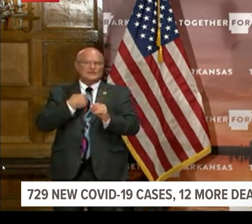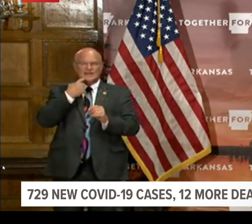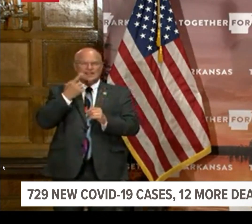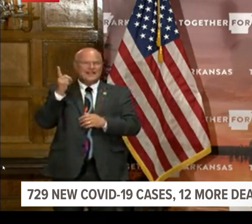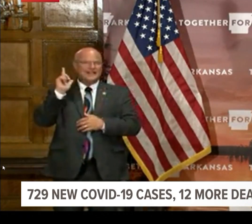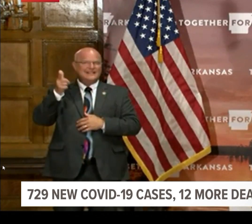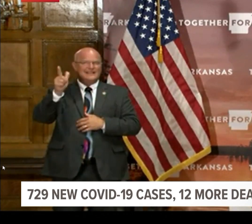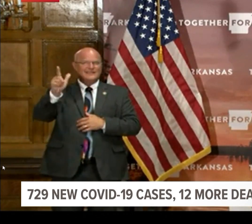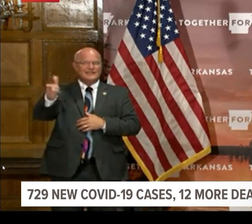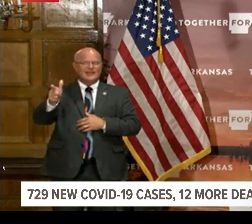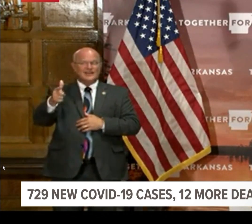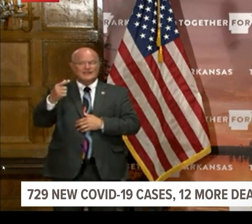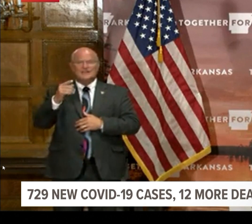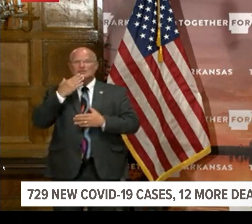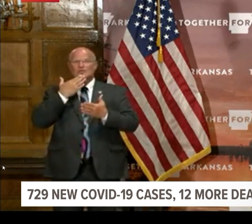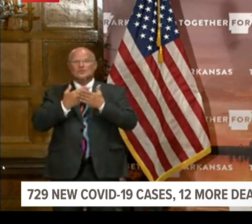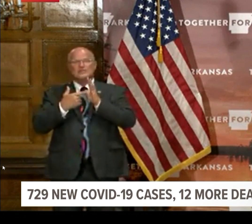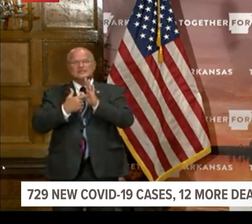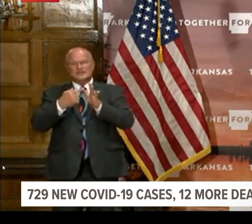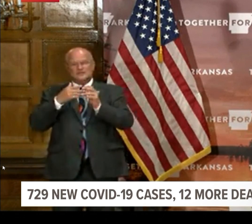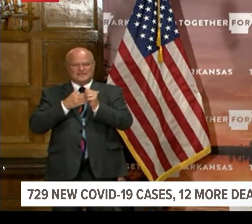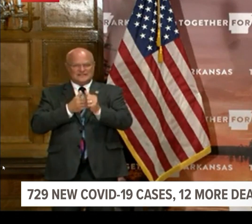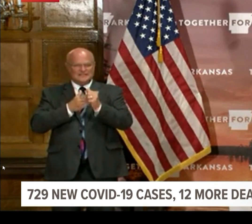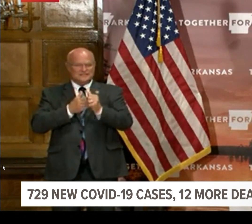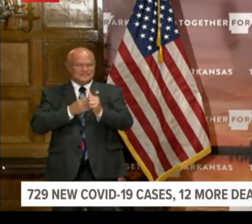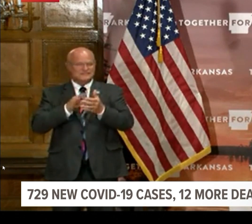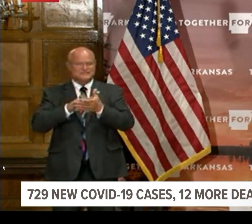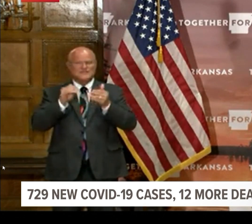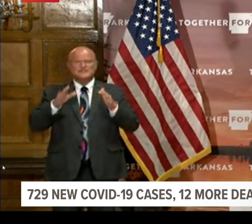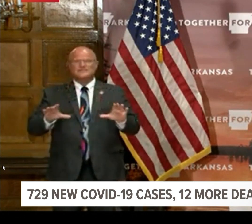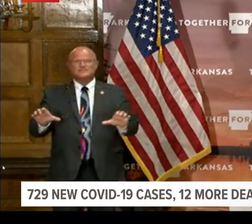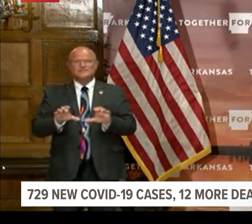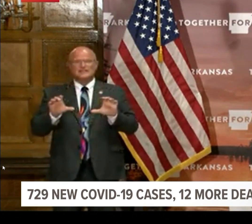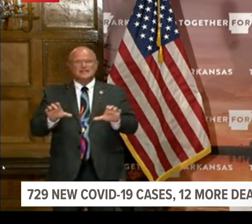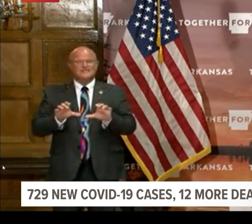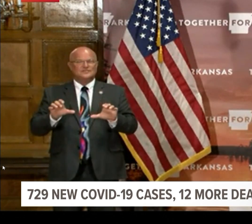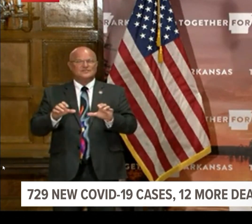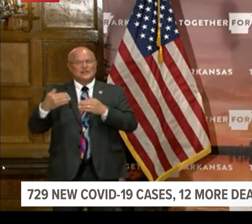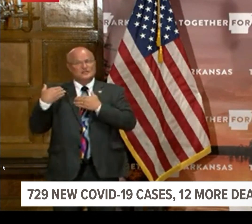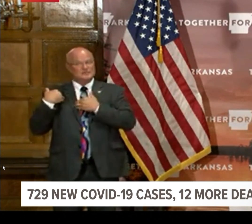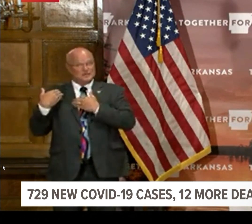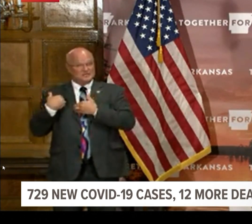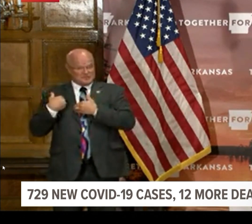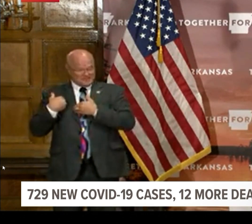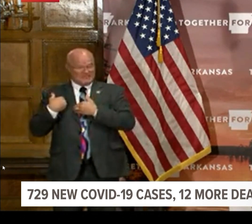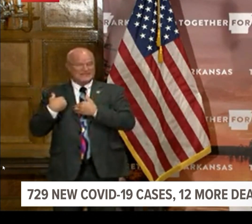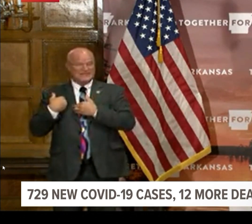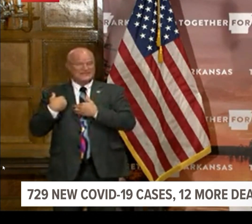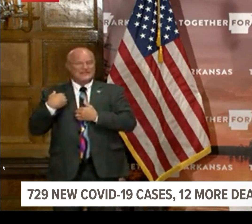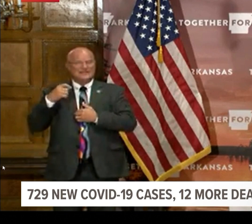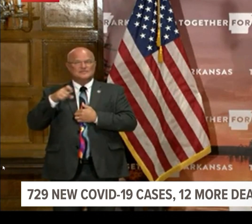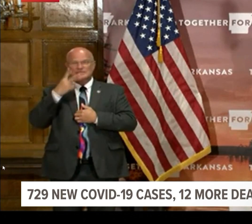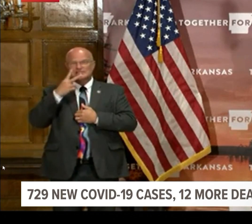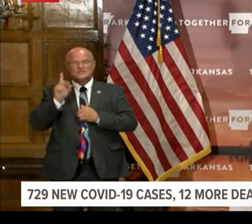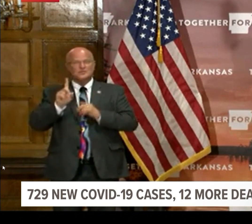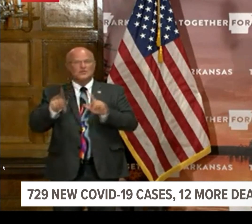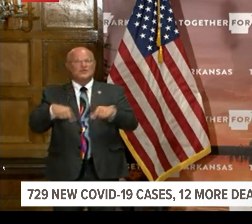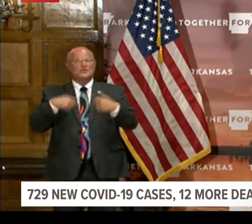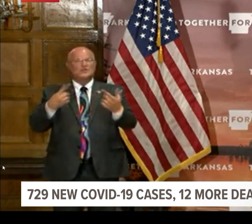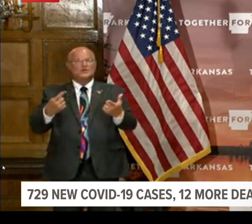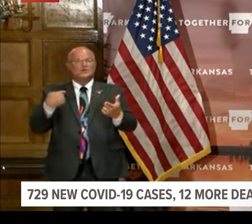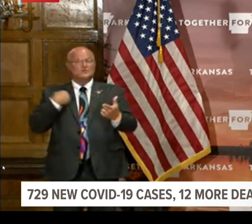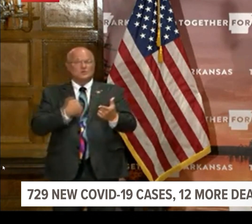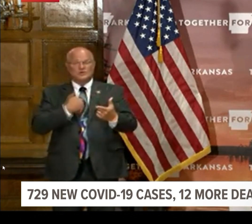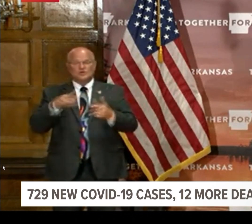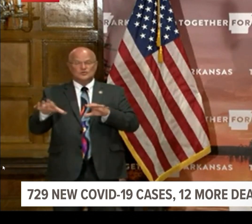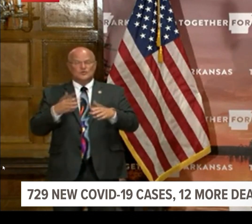example for leadership and student behavior and responsibility. So we'll have to see where it goes. We're doing